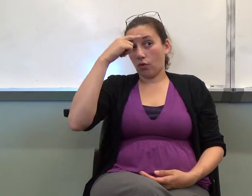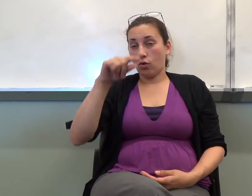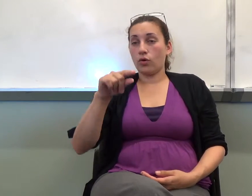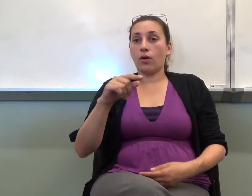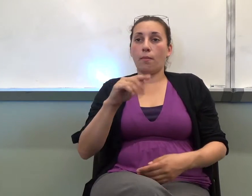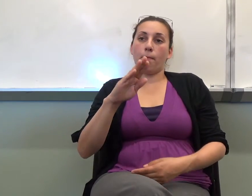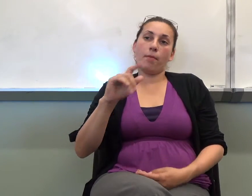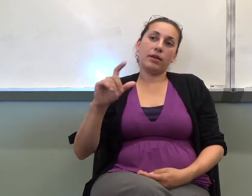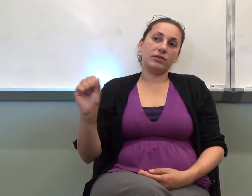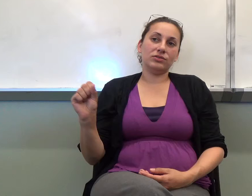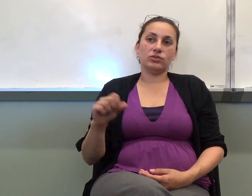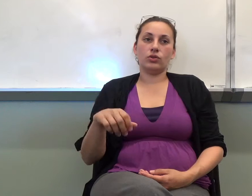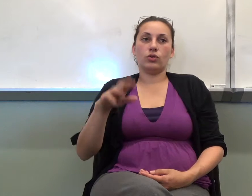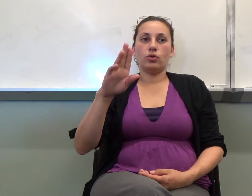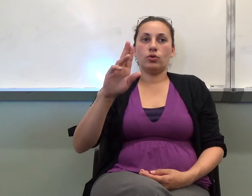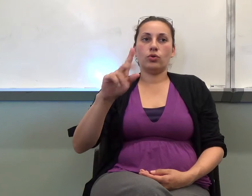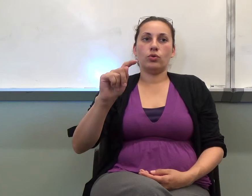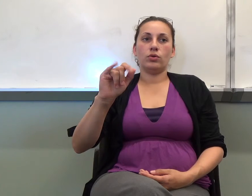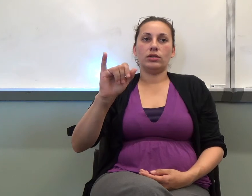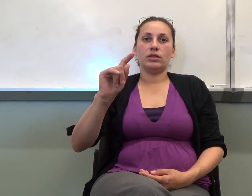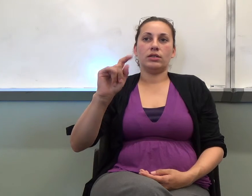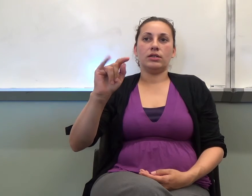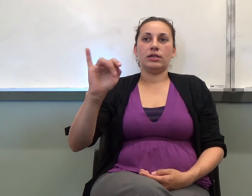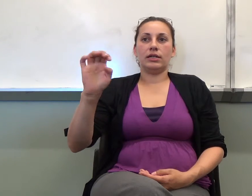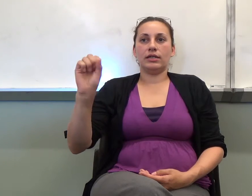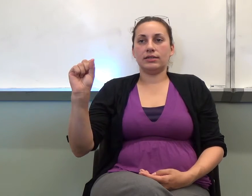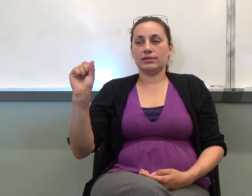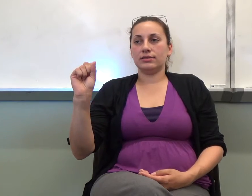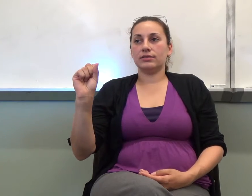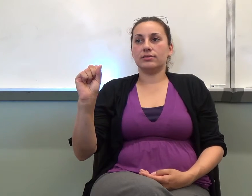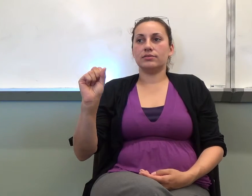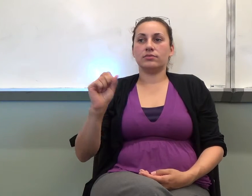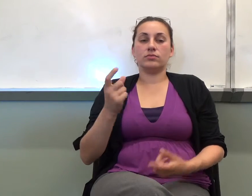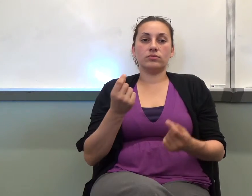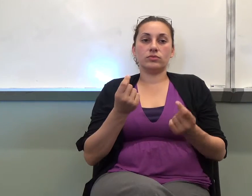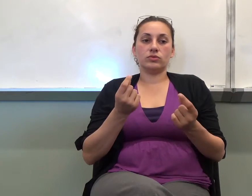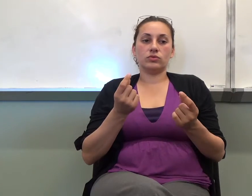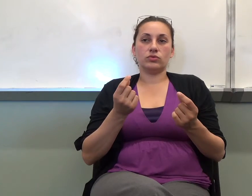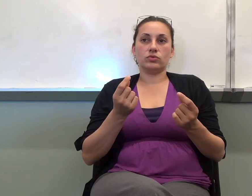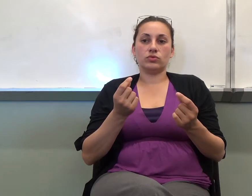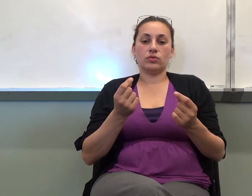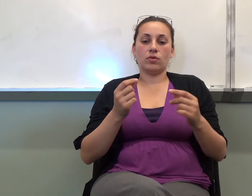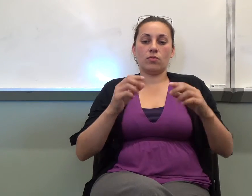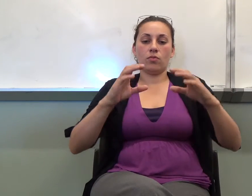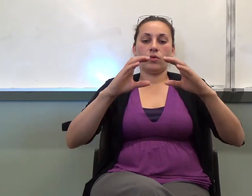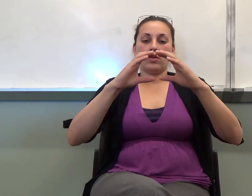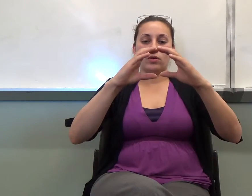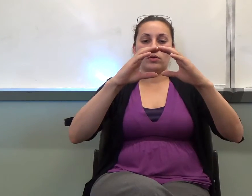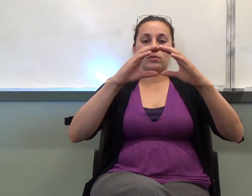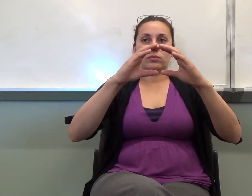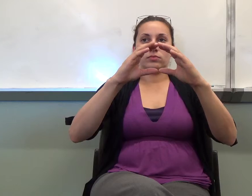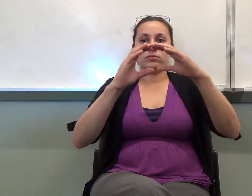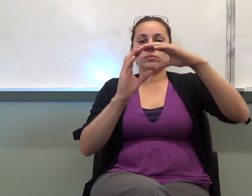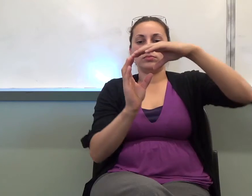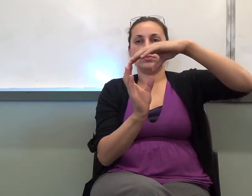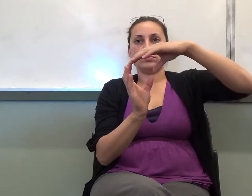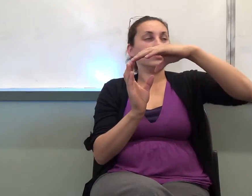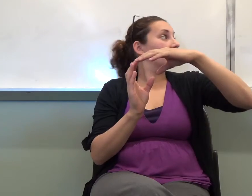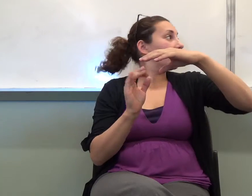there is take the protractor and line it up with the far side of this angle, and then go